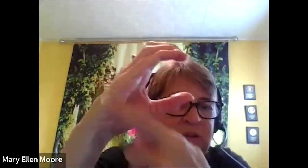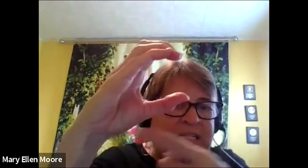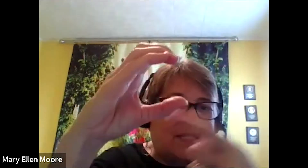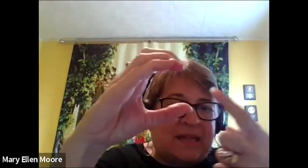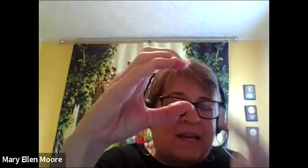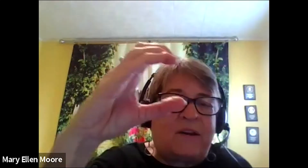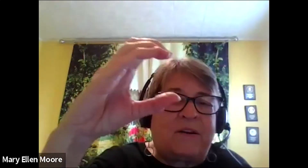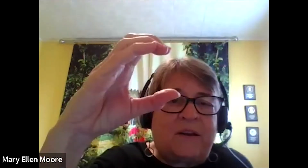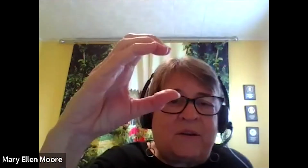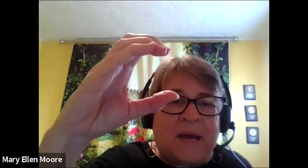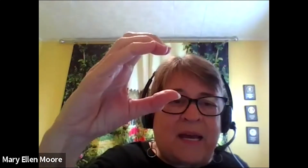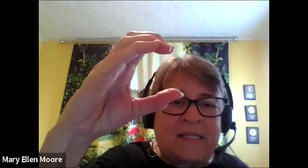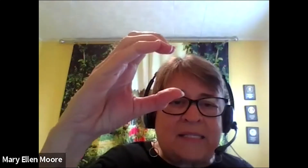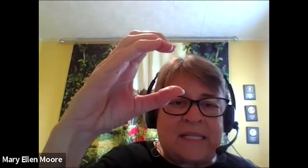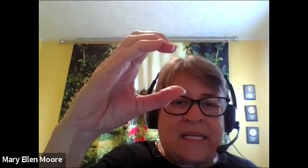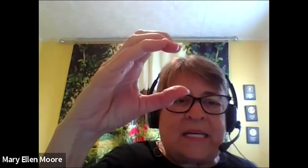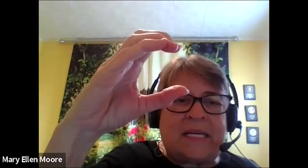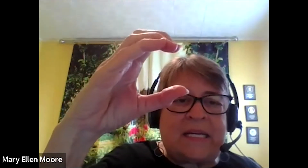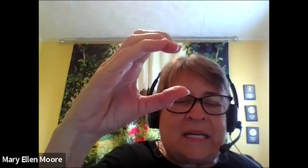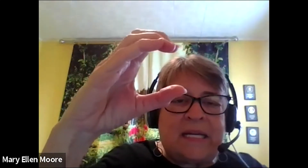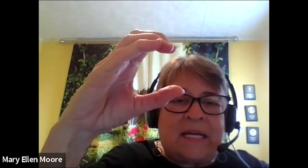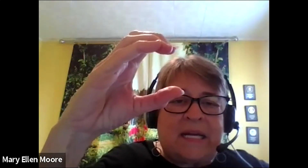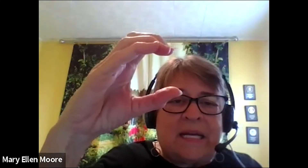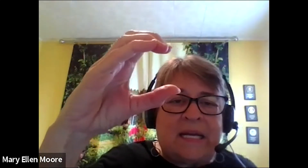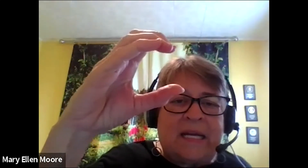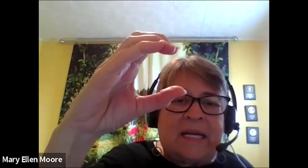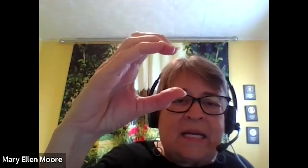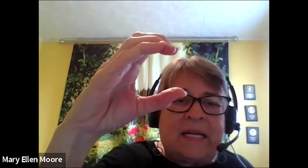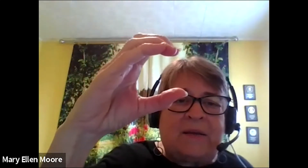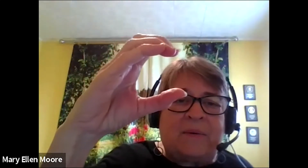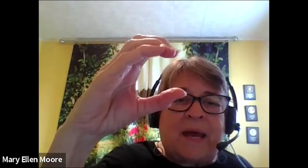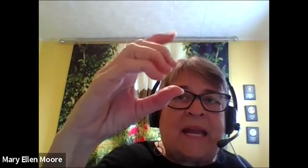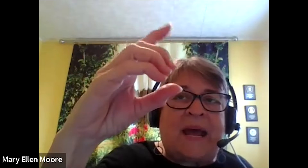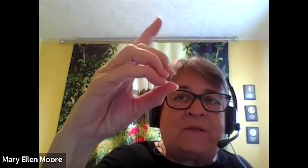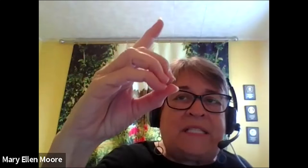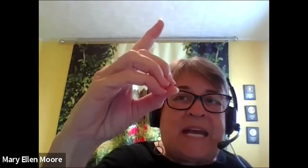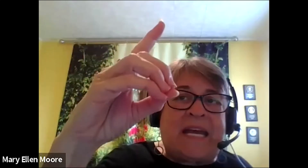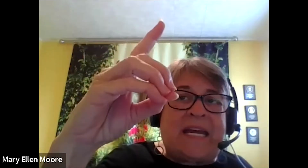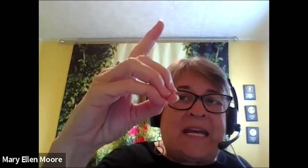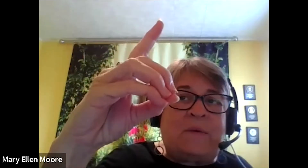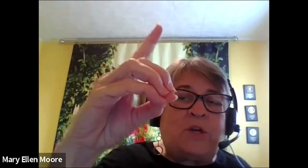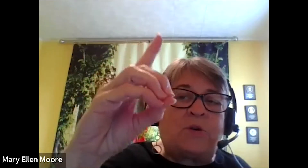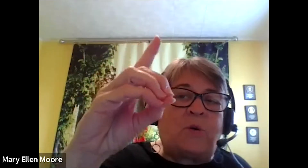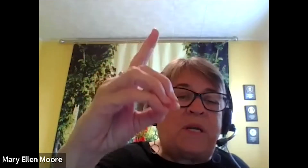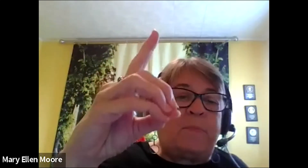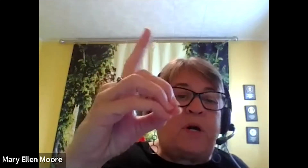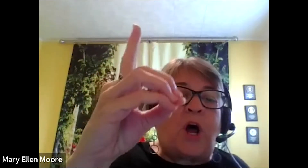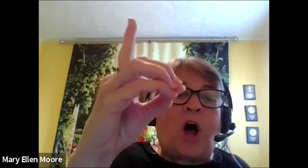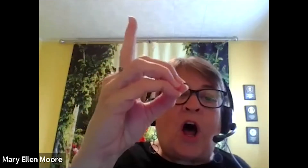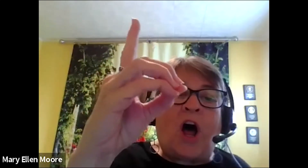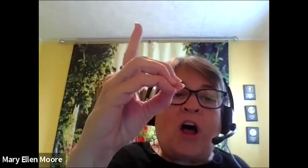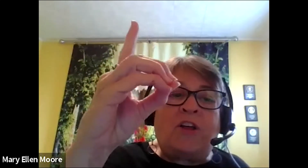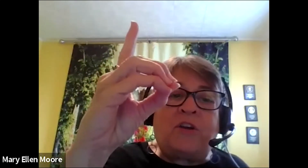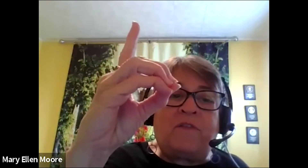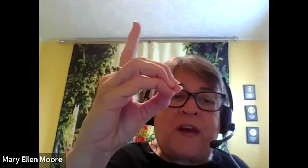trace it there. Okay. C. Okay, now D, you're going to put all your